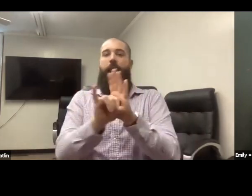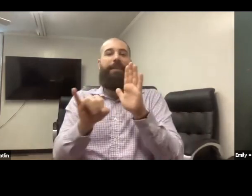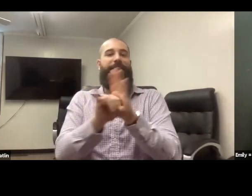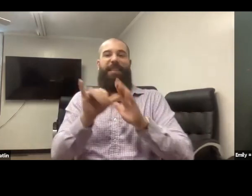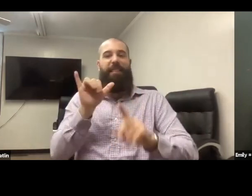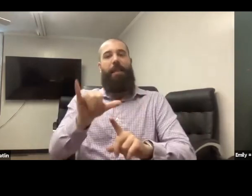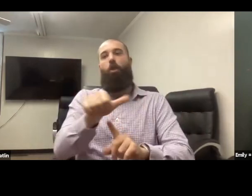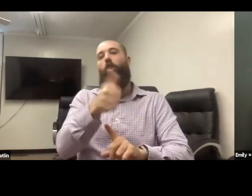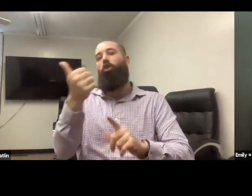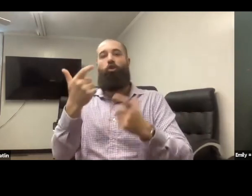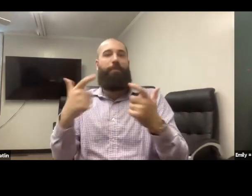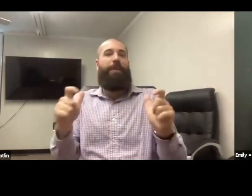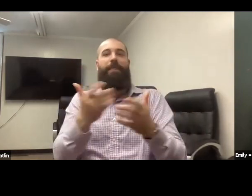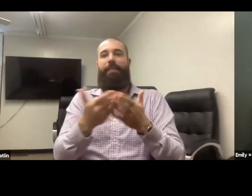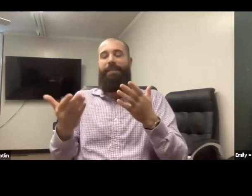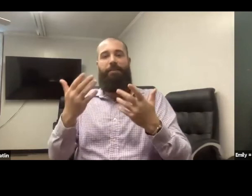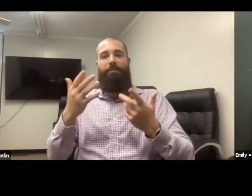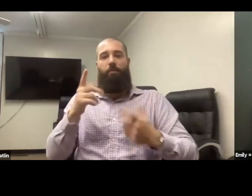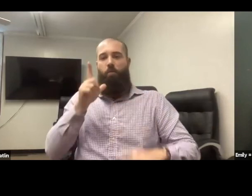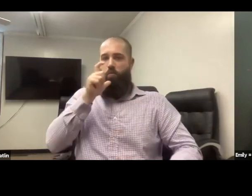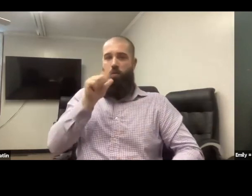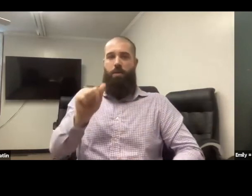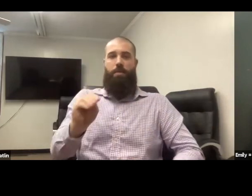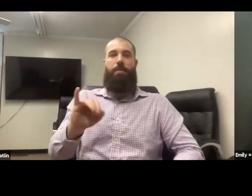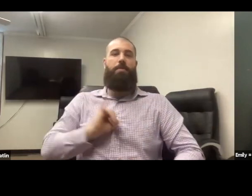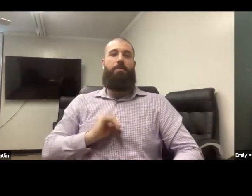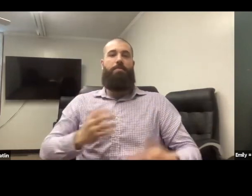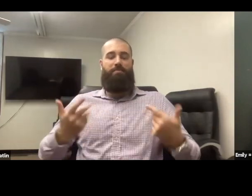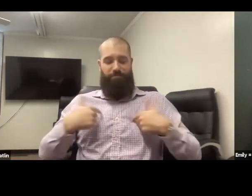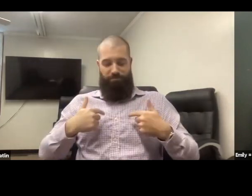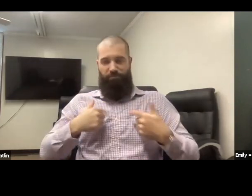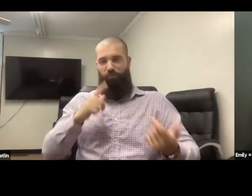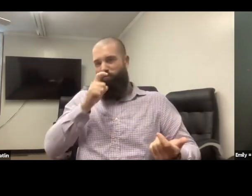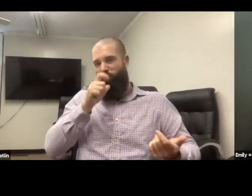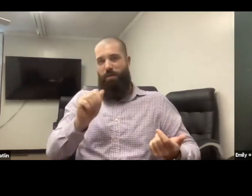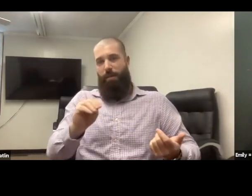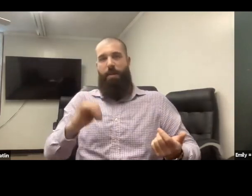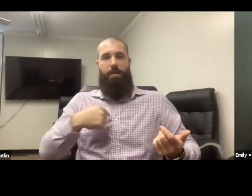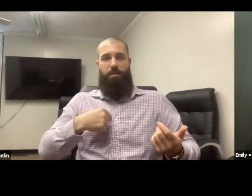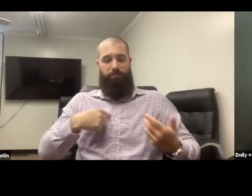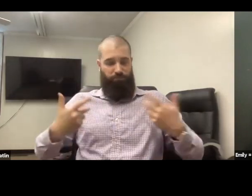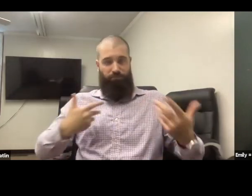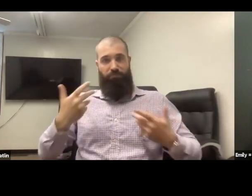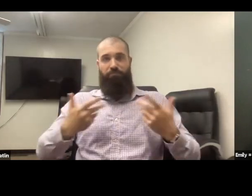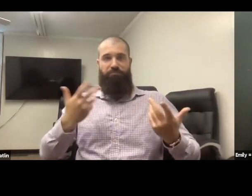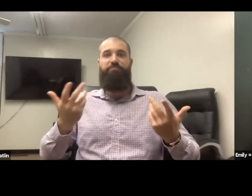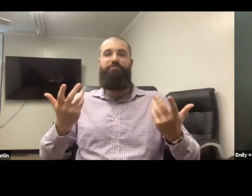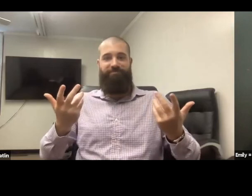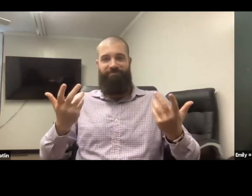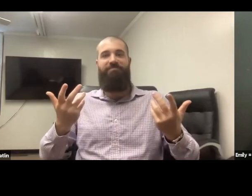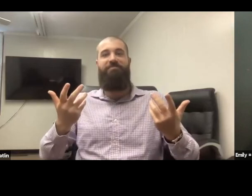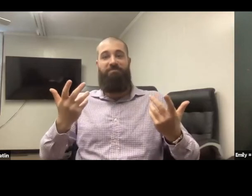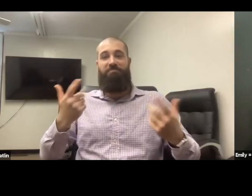hearing people, identity is a big thing that has to be resolved. Who am I? Who am I as a